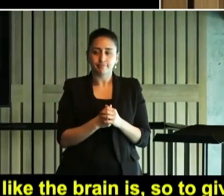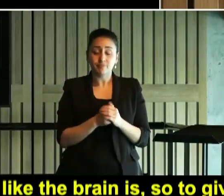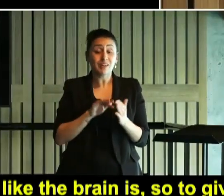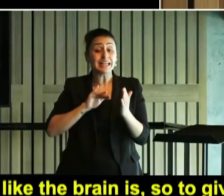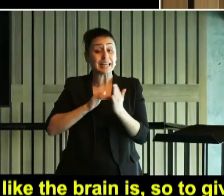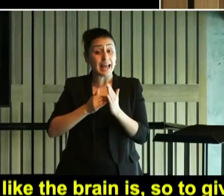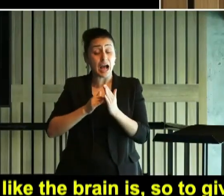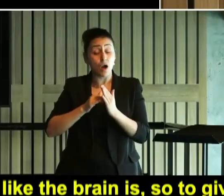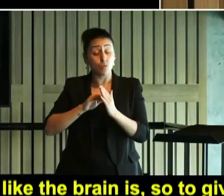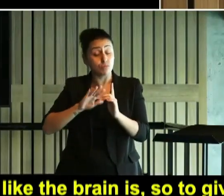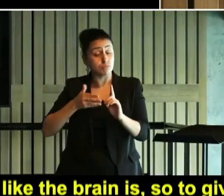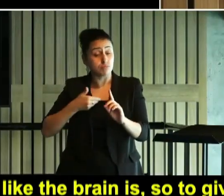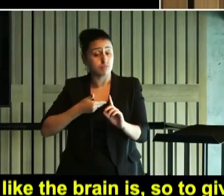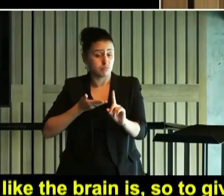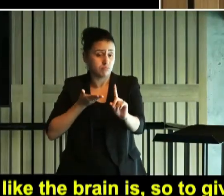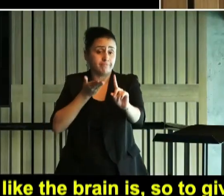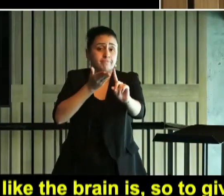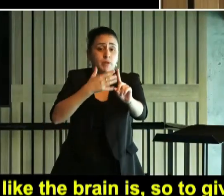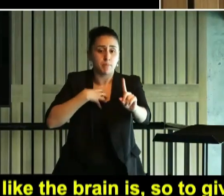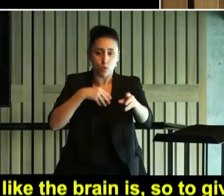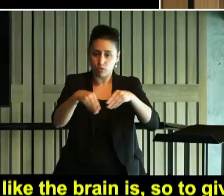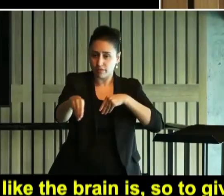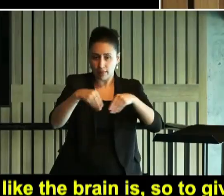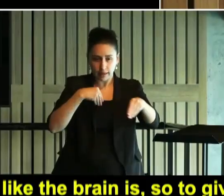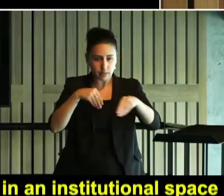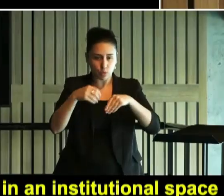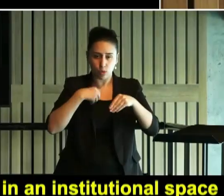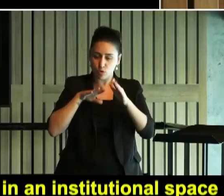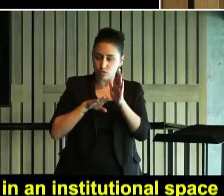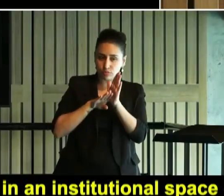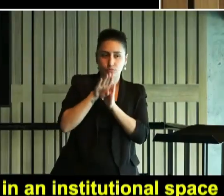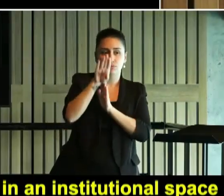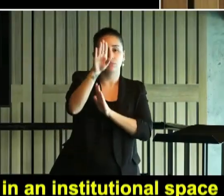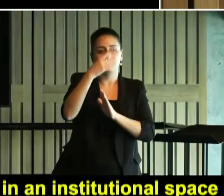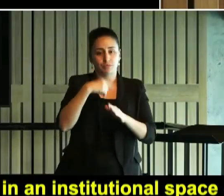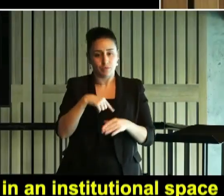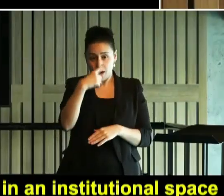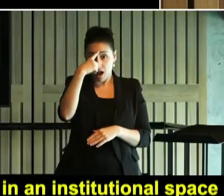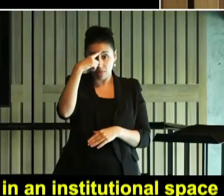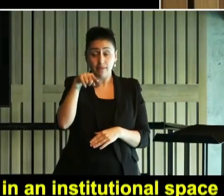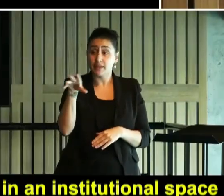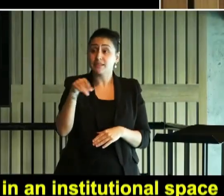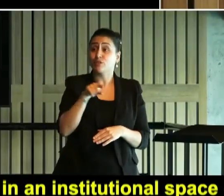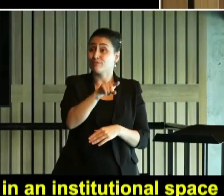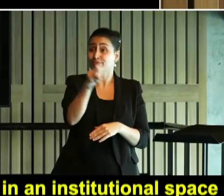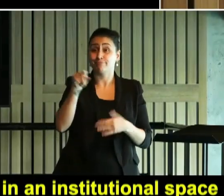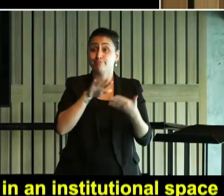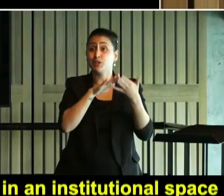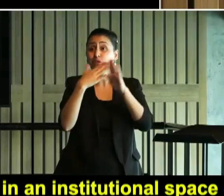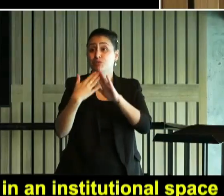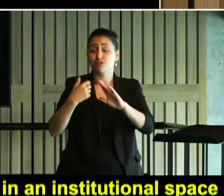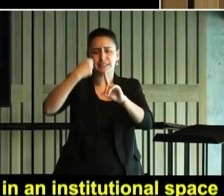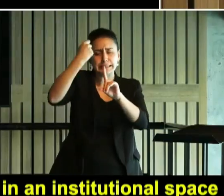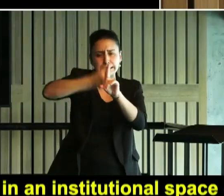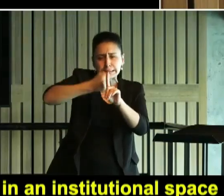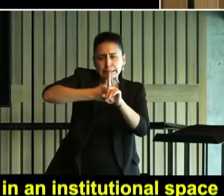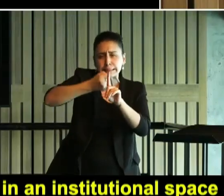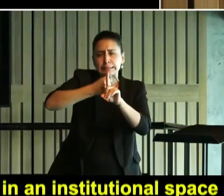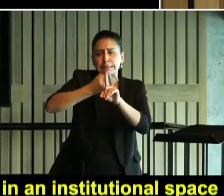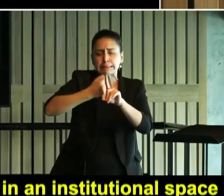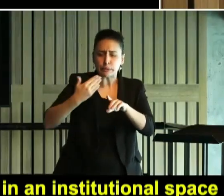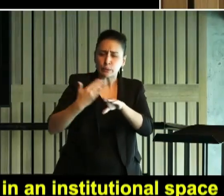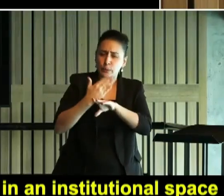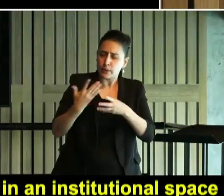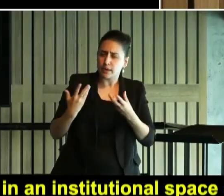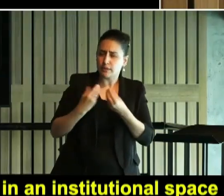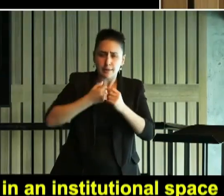moving towards that, definitely, but I think that has come from this community really advocating and working together to